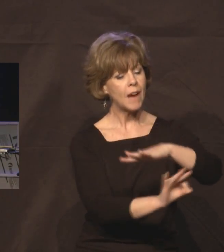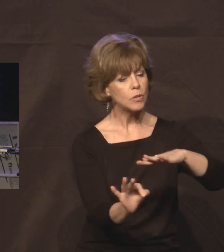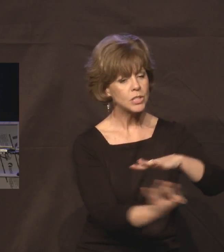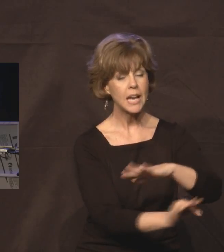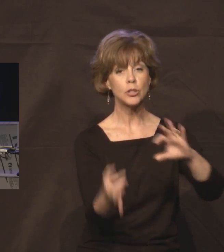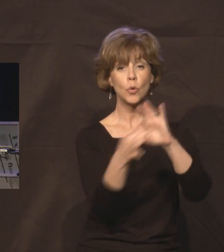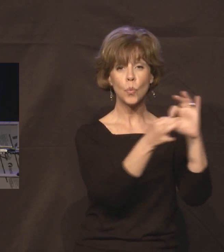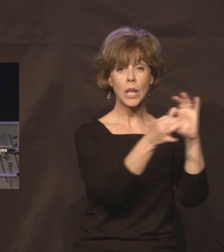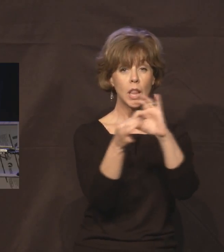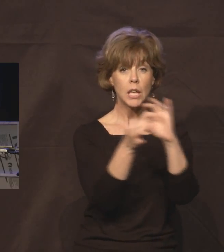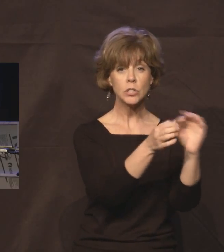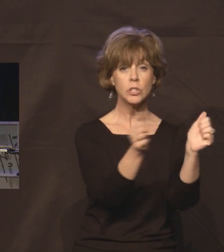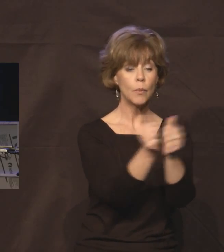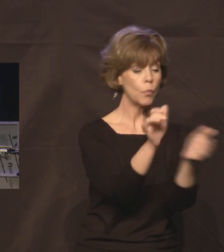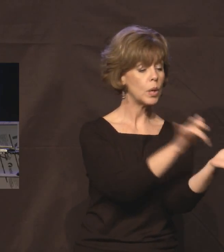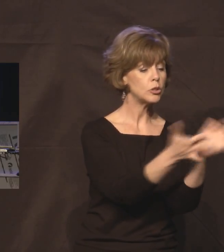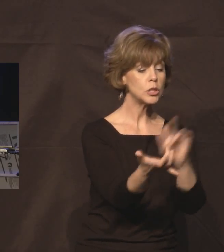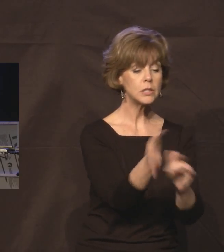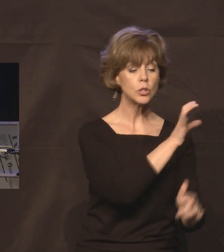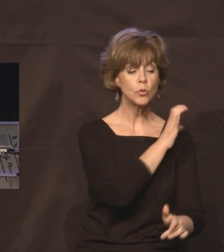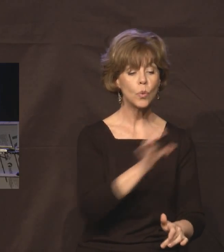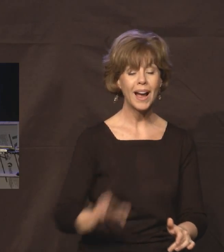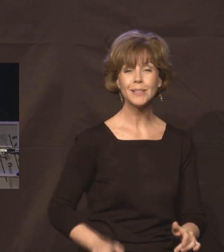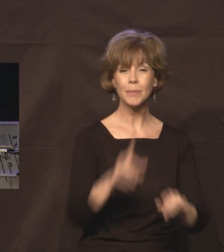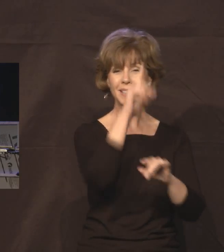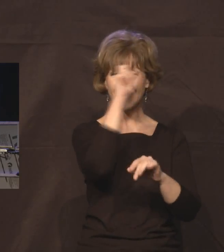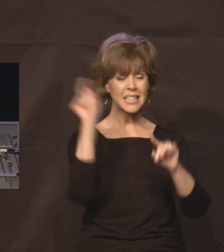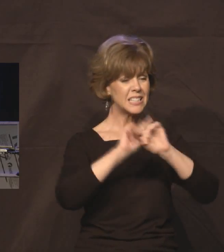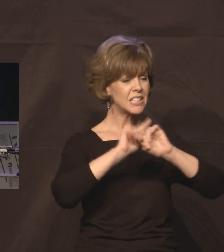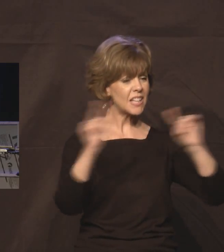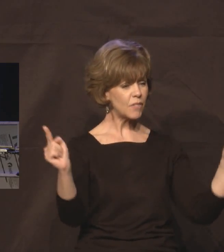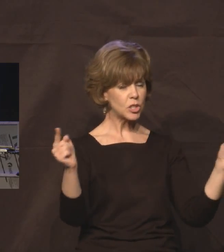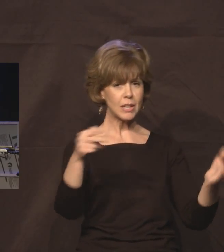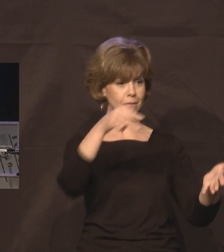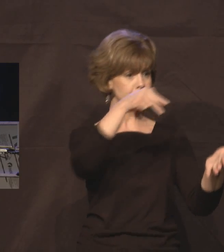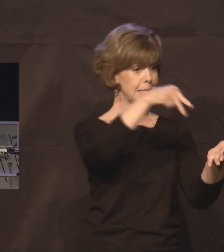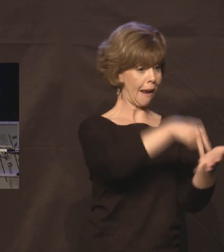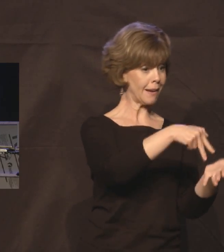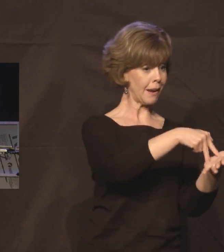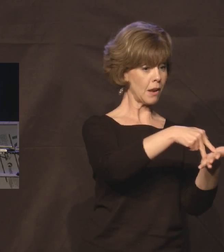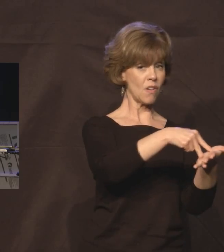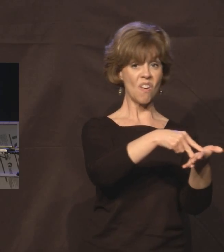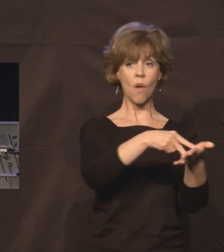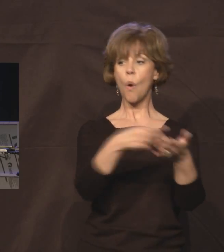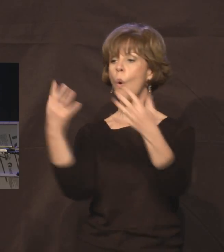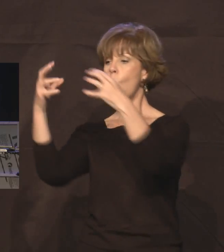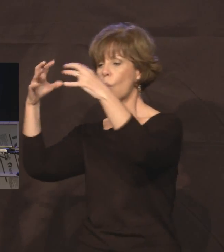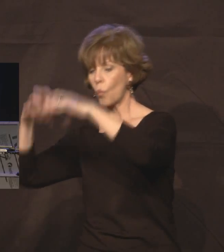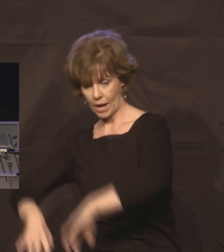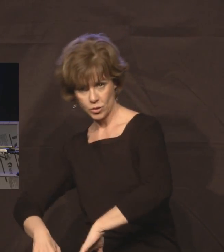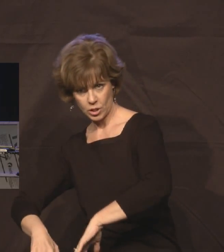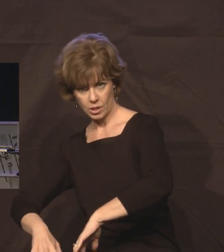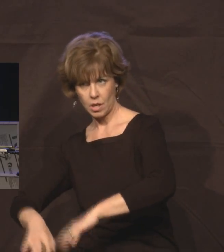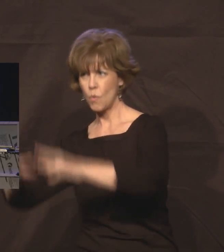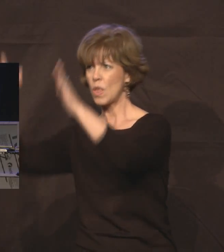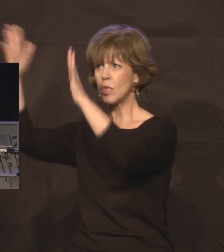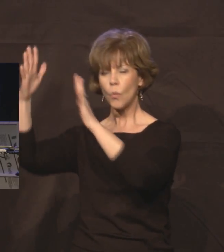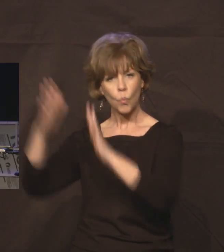Jesus Christ, is because it's the difference between standing and crashing. It's the difference when the winds come of being able to stand